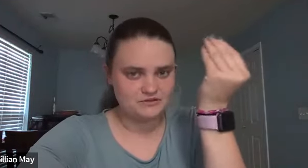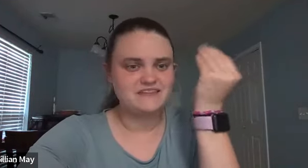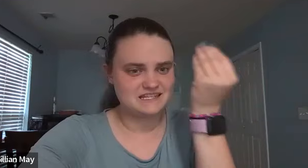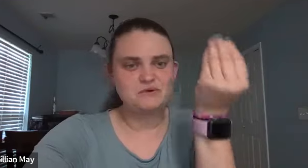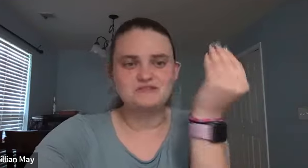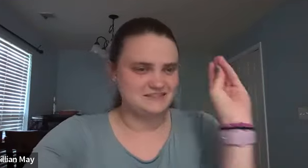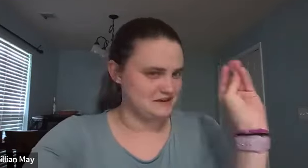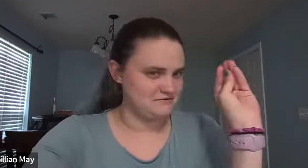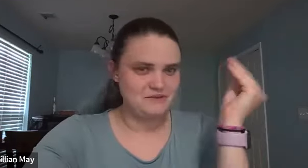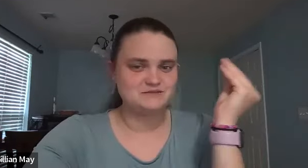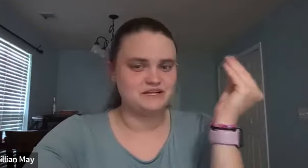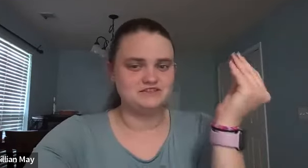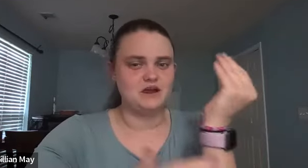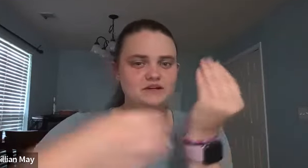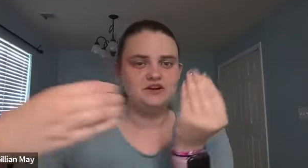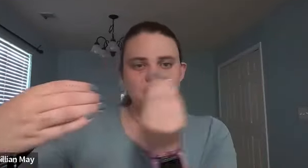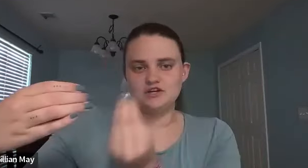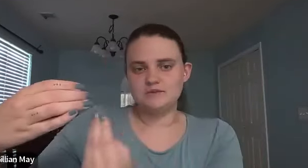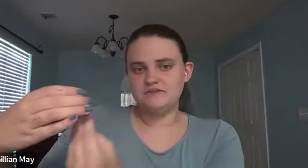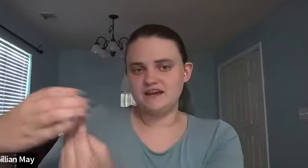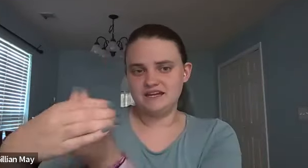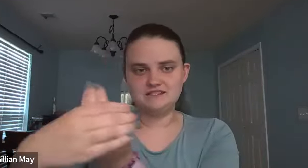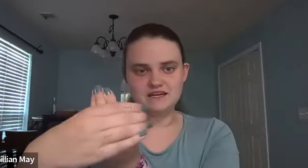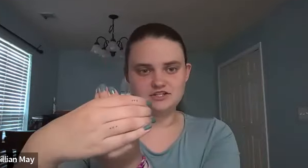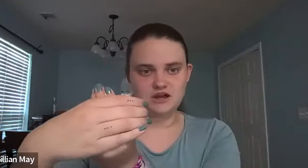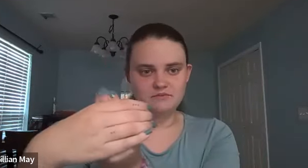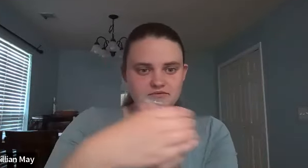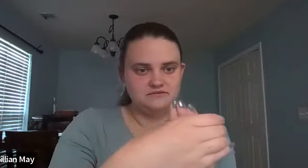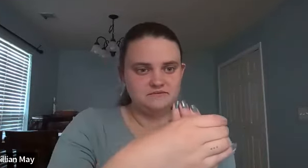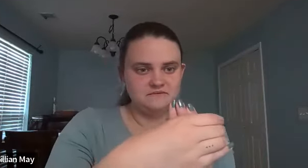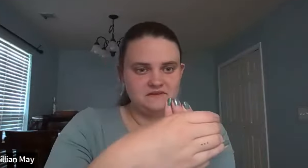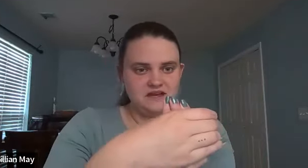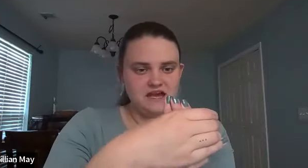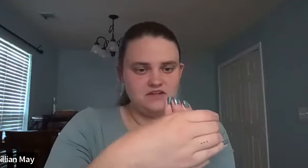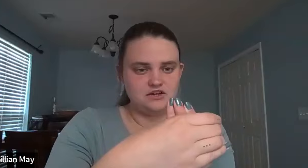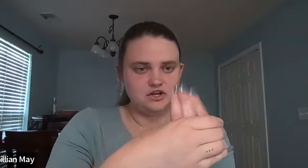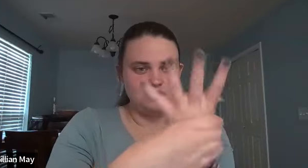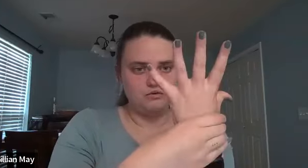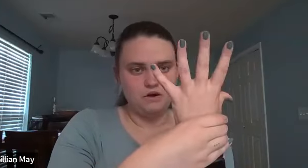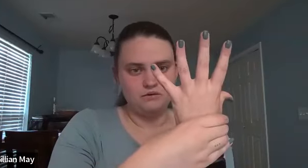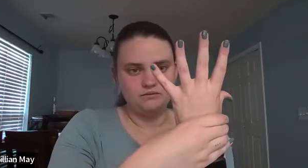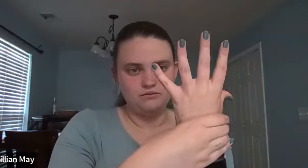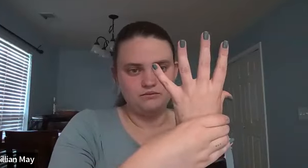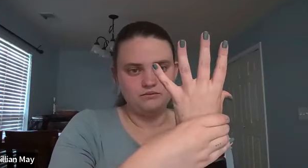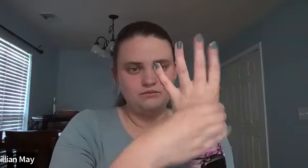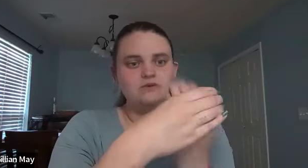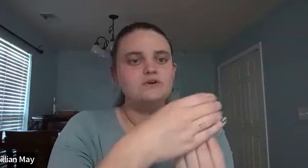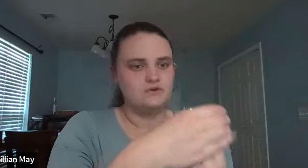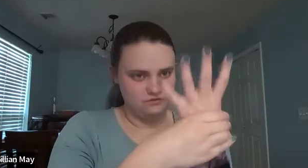Like that's the pose I think of, the best way to describe it. You're going to put that inside your cup, and then you're going to go grow.